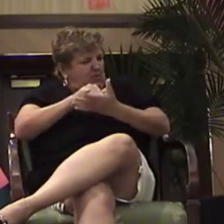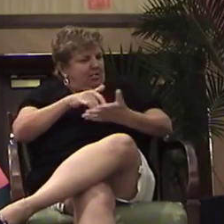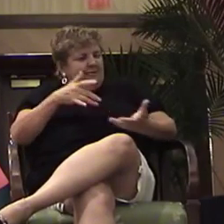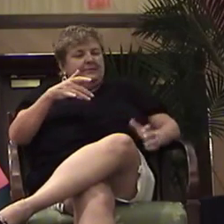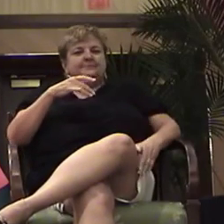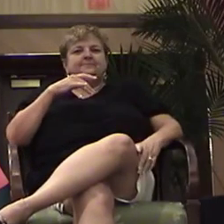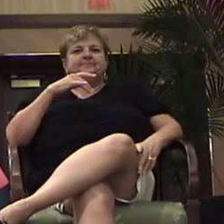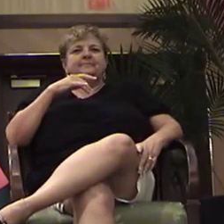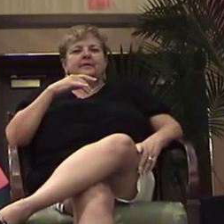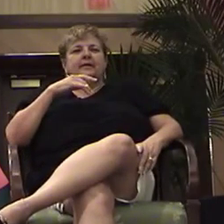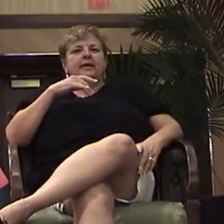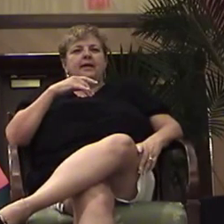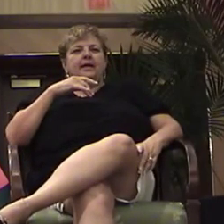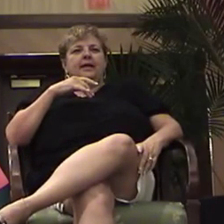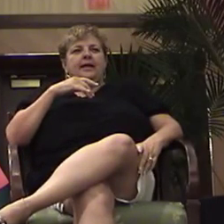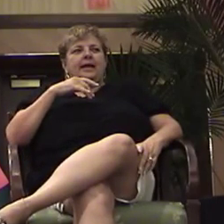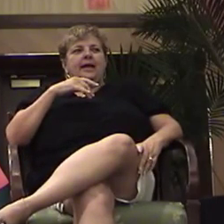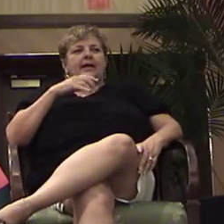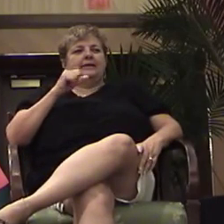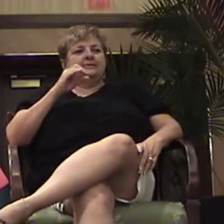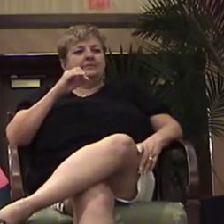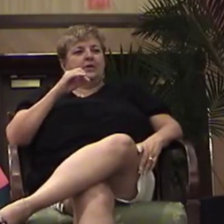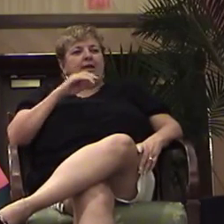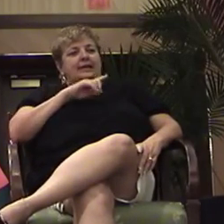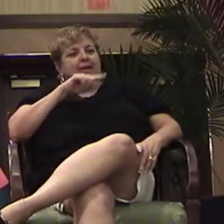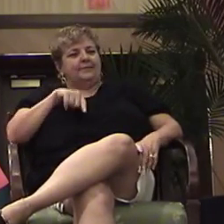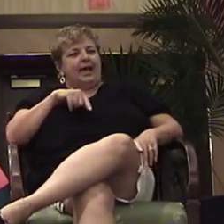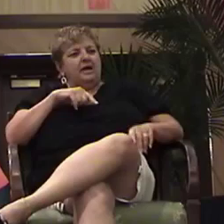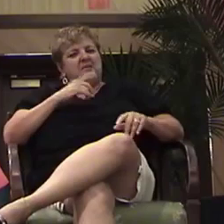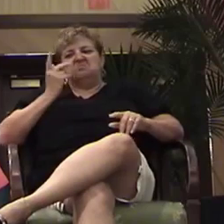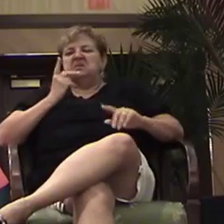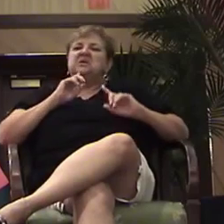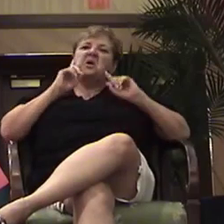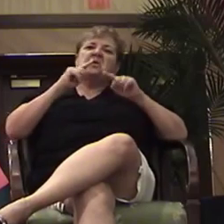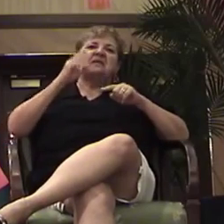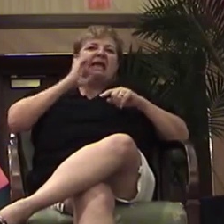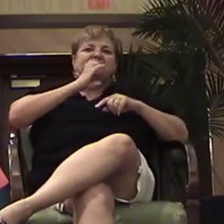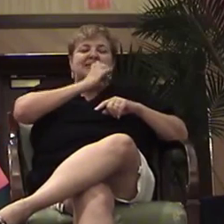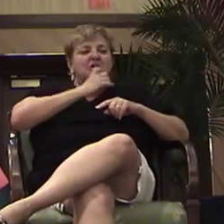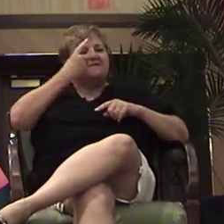And he'd come down, he'd take me up to the cafeteria for coffee, you know, and we'd talk.